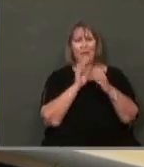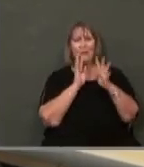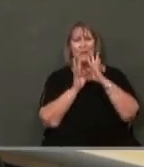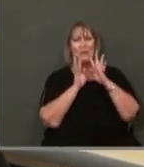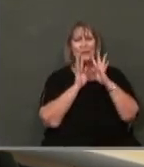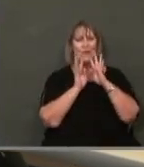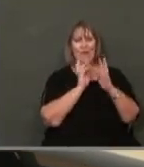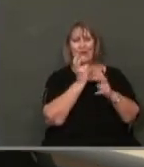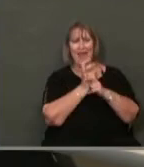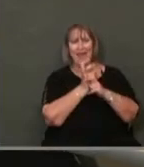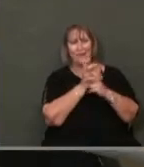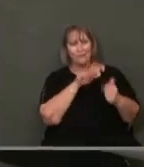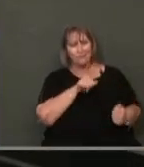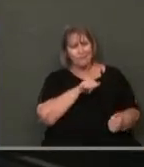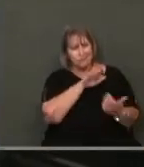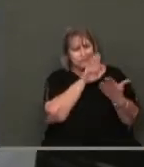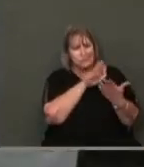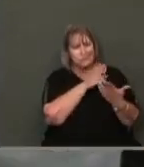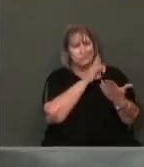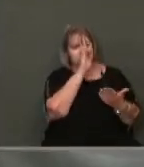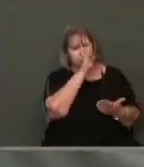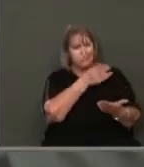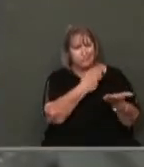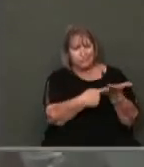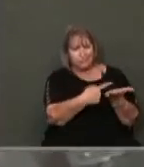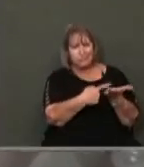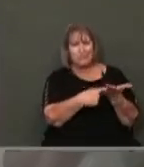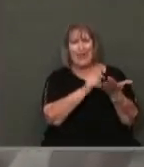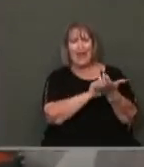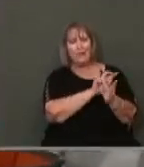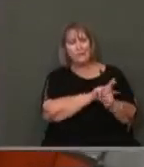difficult conversations and thinking about the world in a different way.